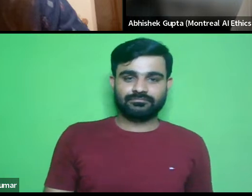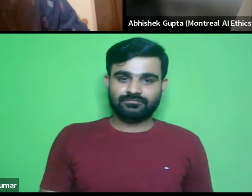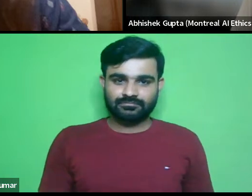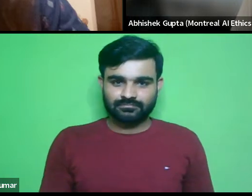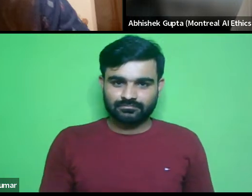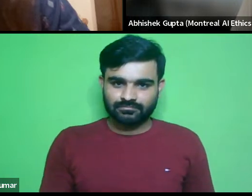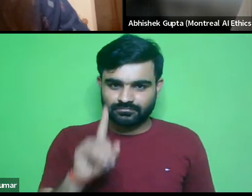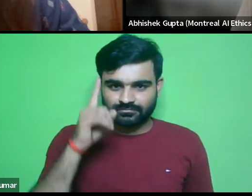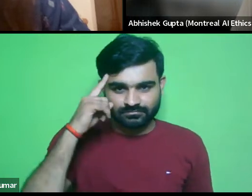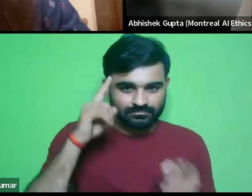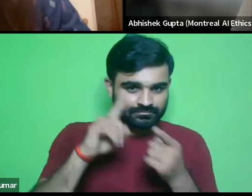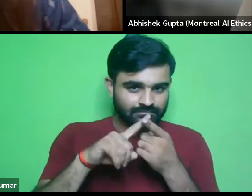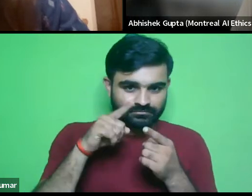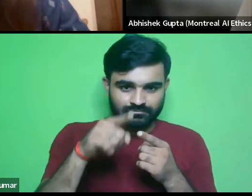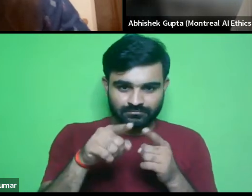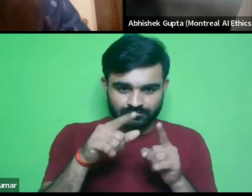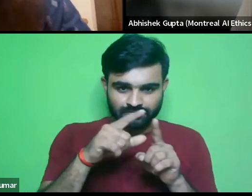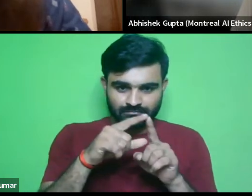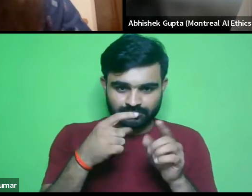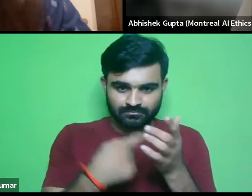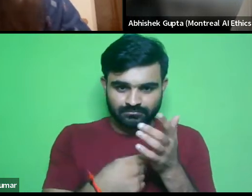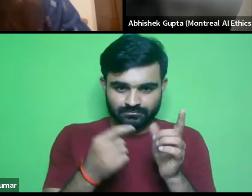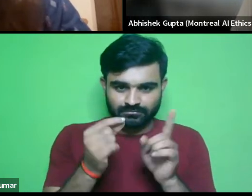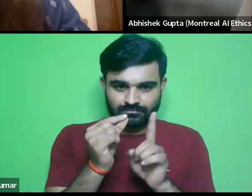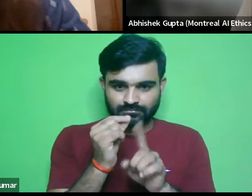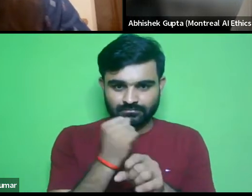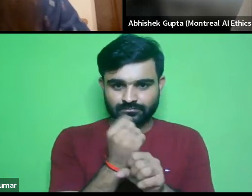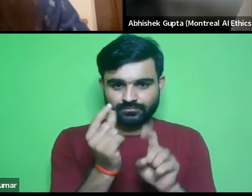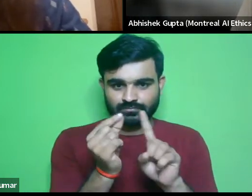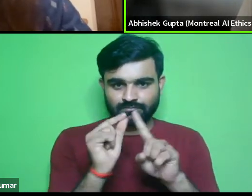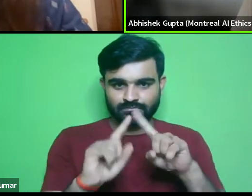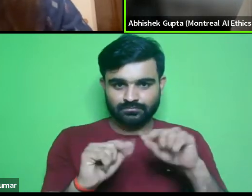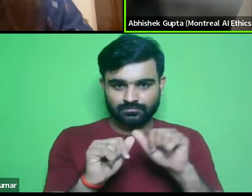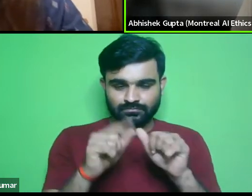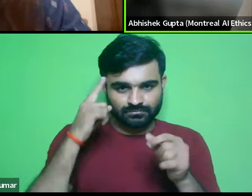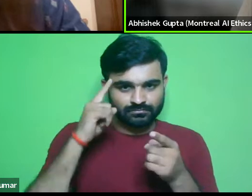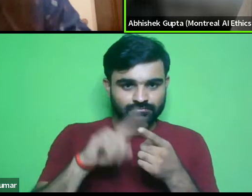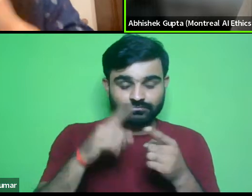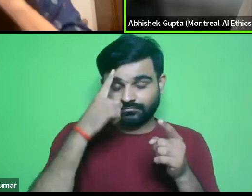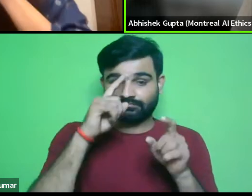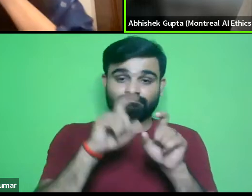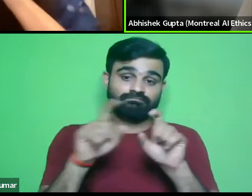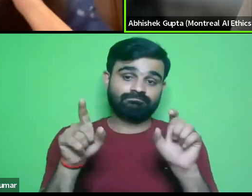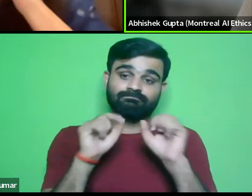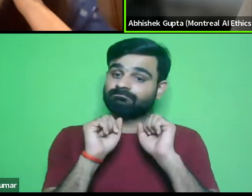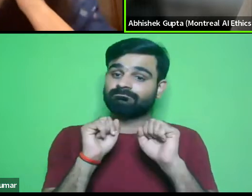I completely agree with Dr. Gupta on the idea that it is very difficult to